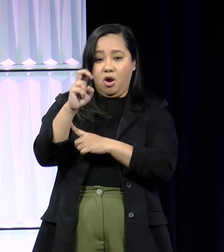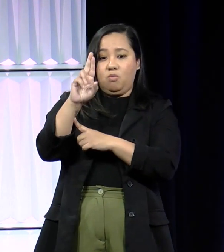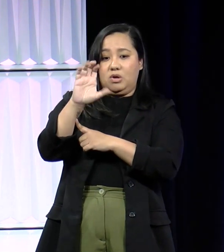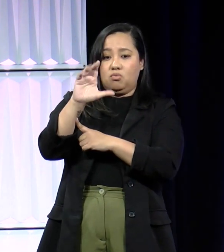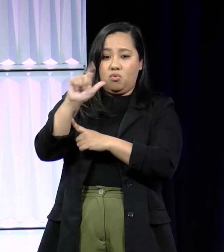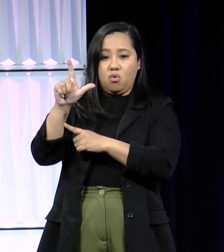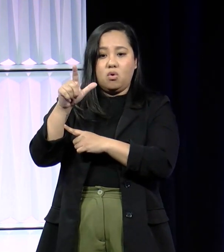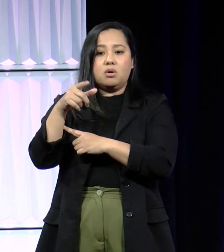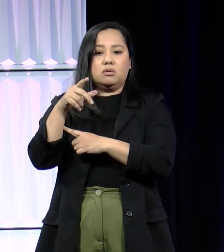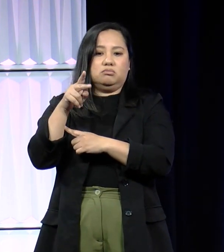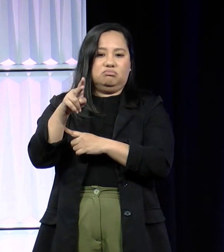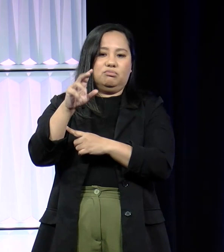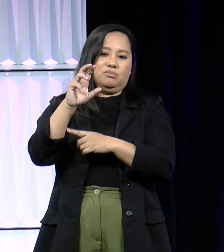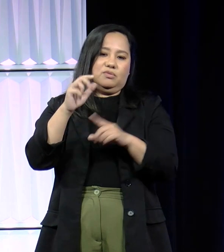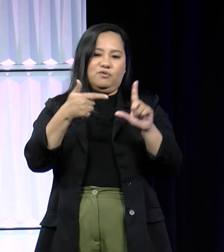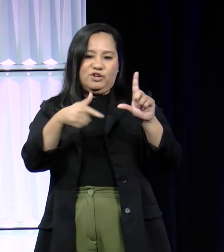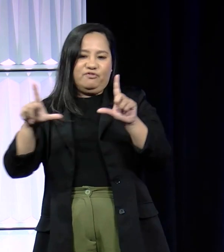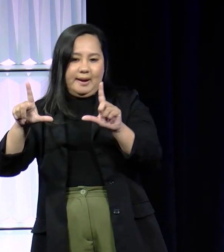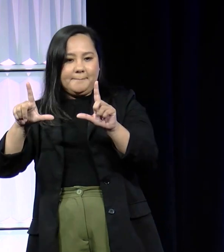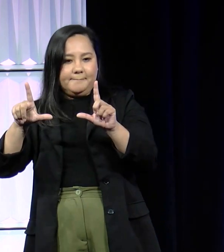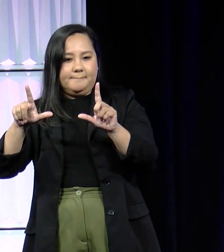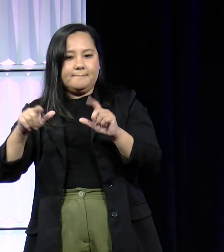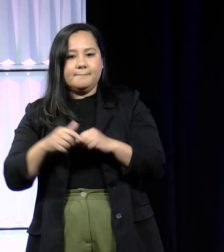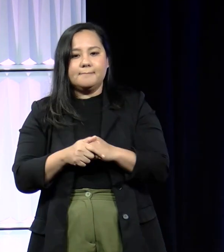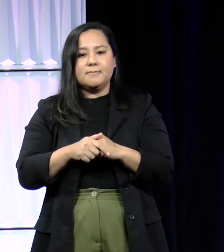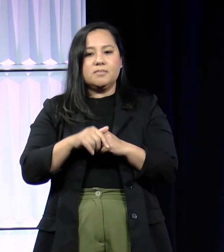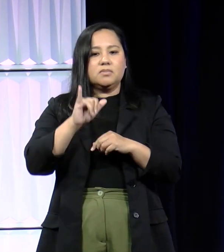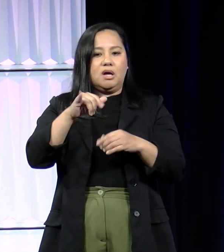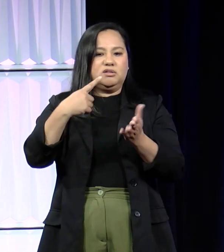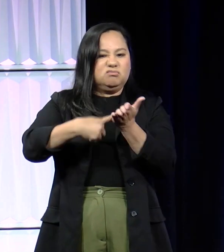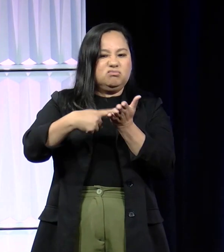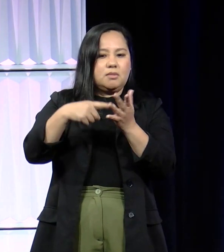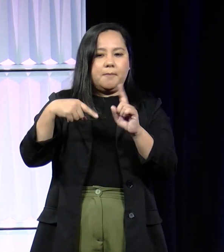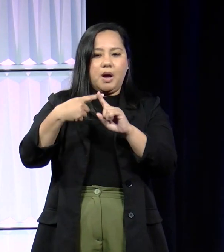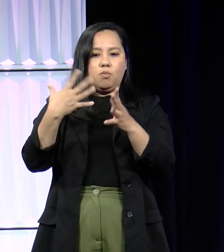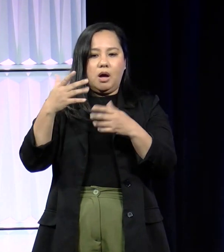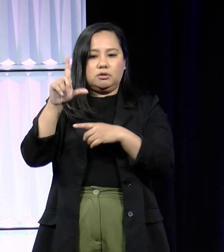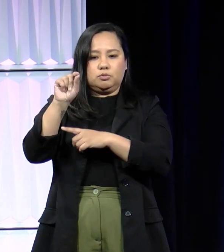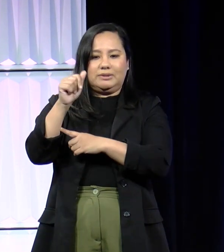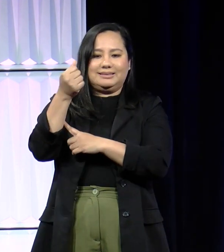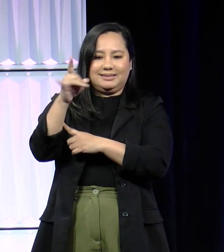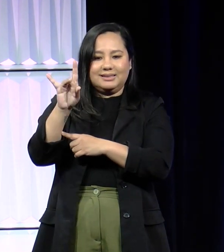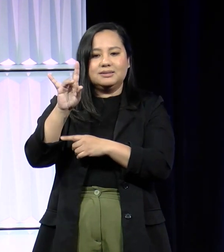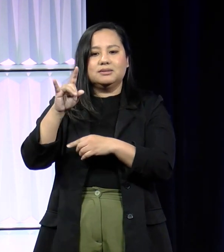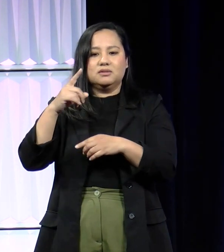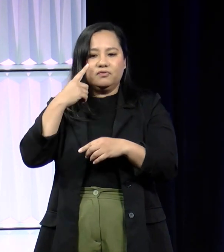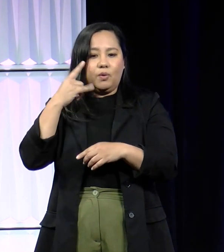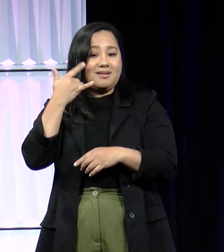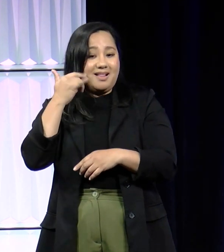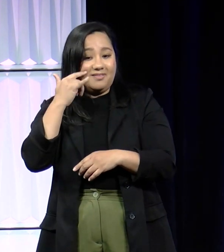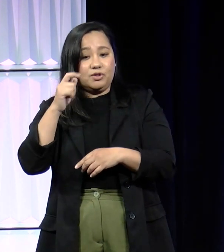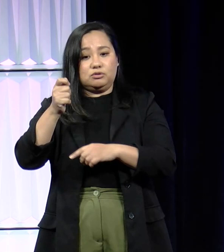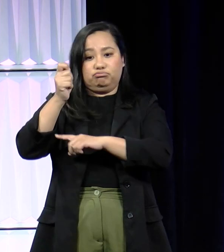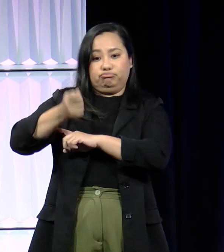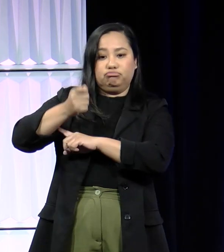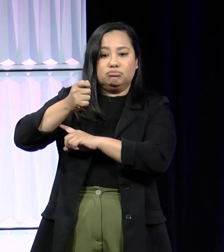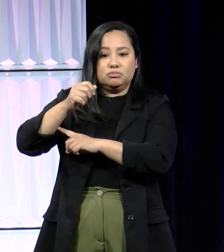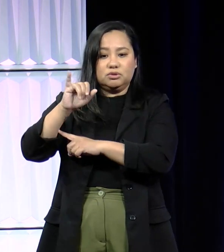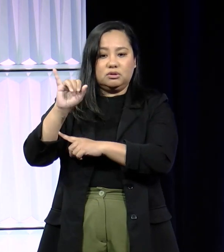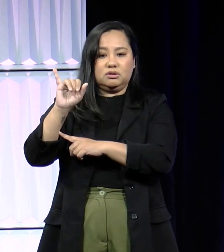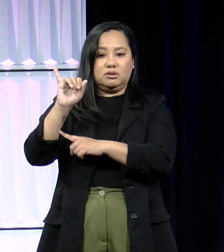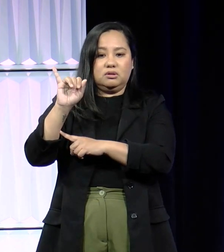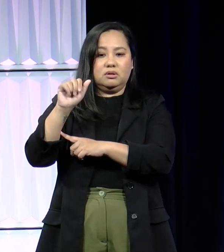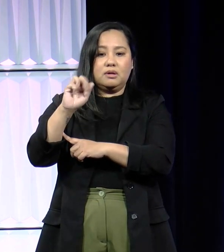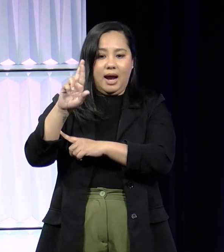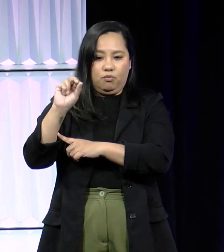the 2018 recall of California Judge Aaron Persky and asks the question, who actually bears the